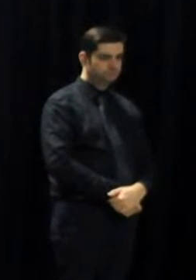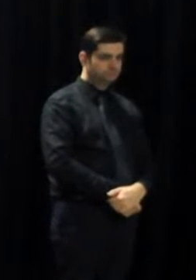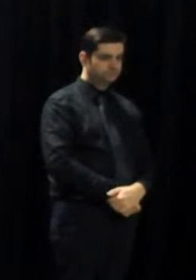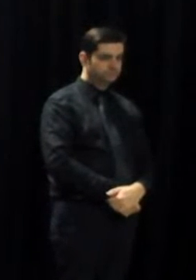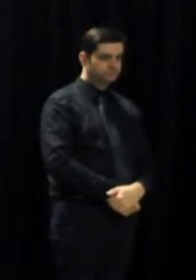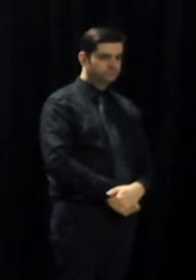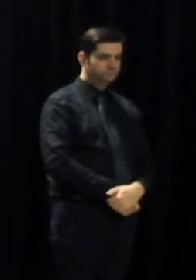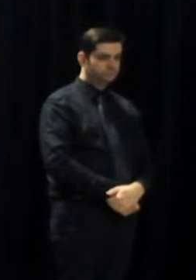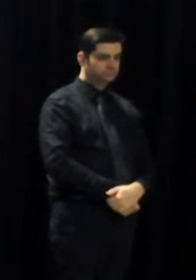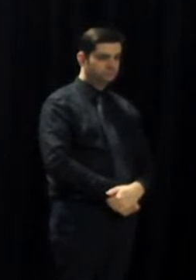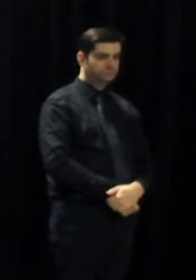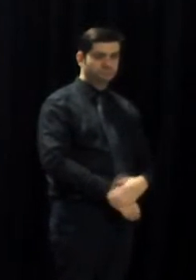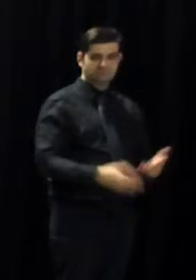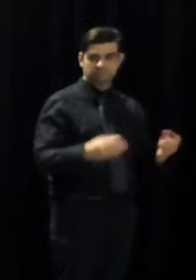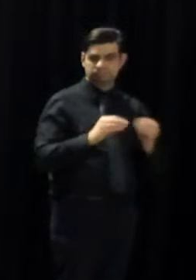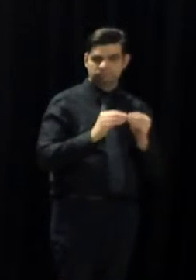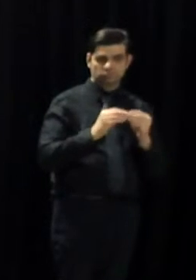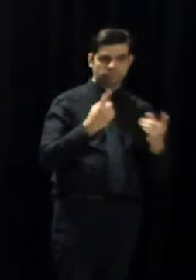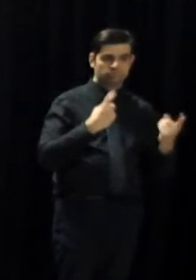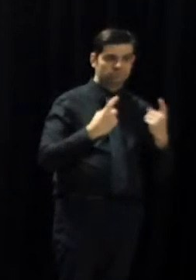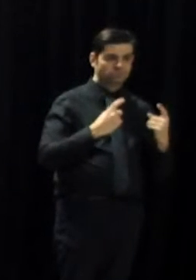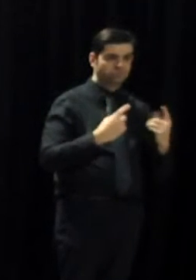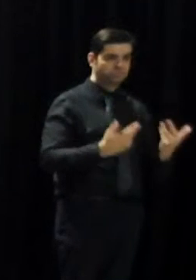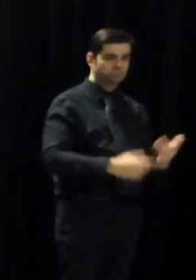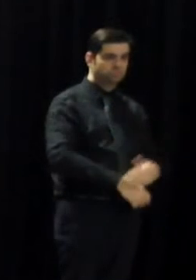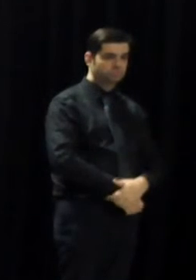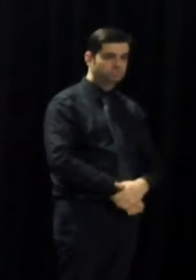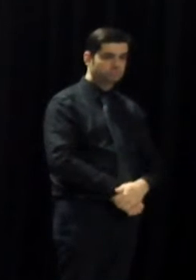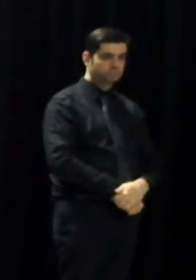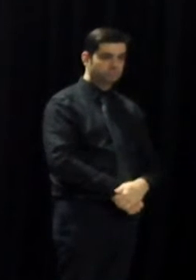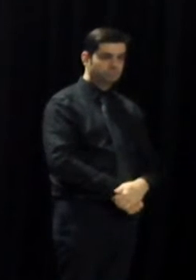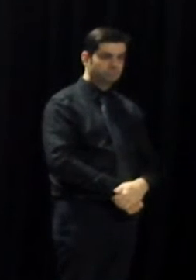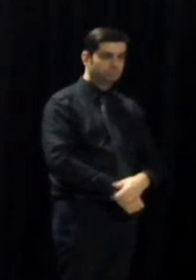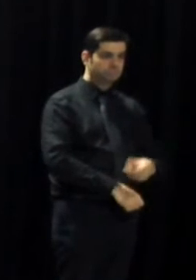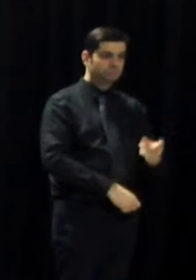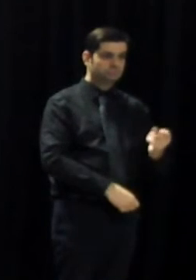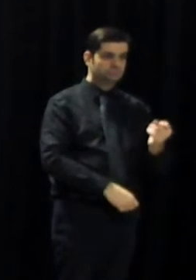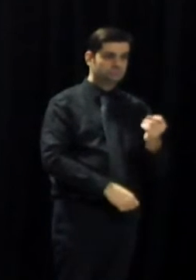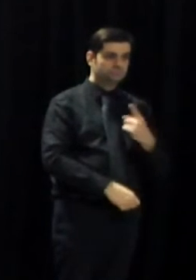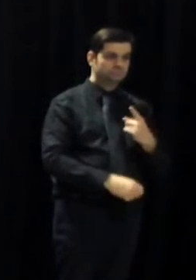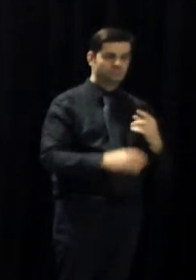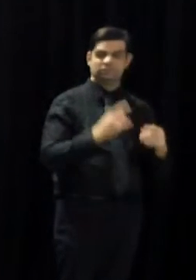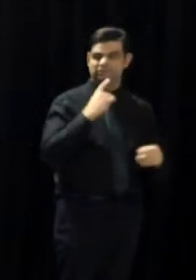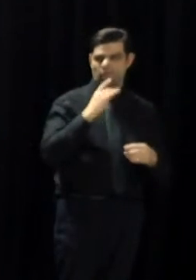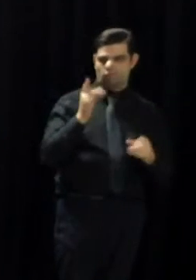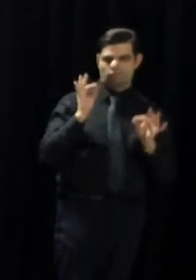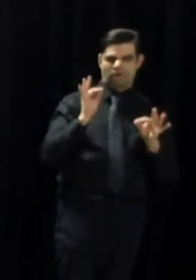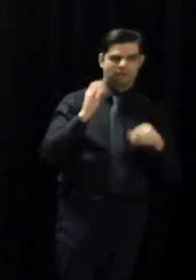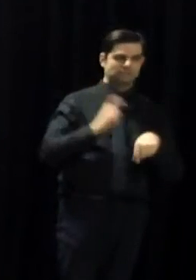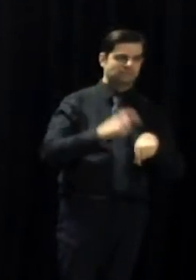Other questions? You were right on time today, by the way. 3:06. We try it every day.